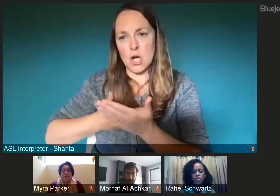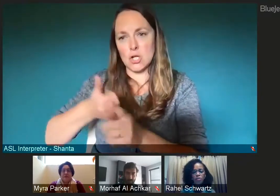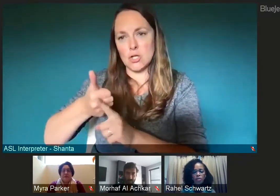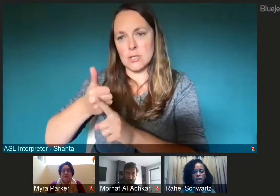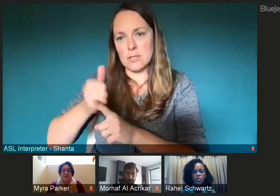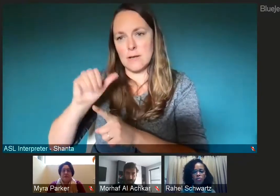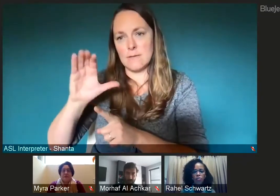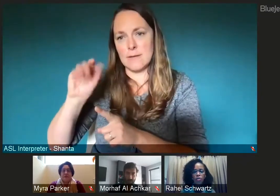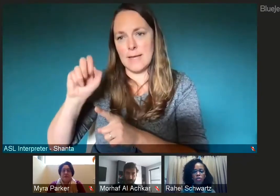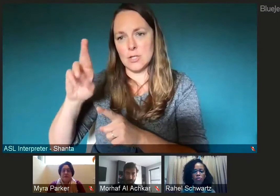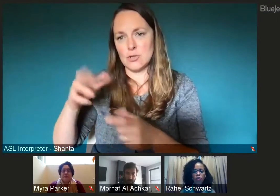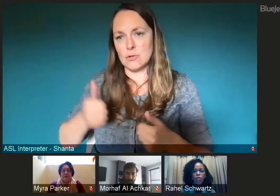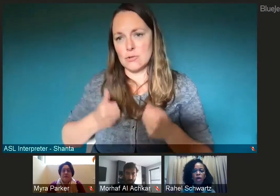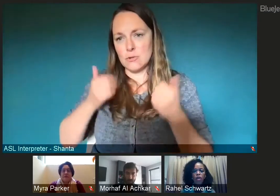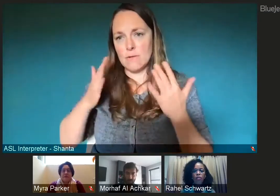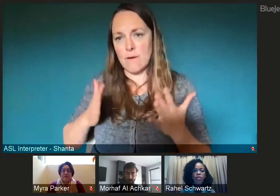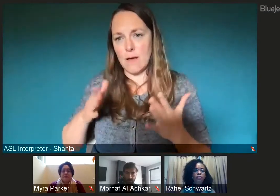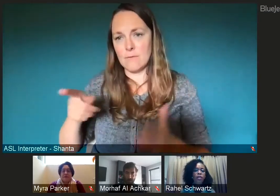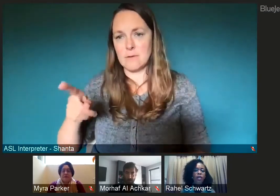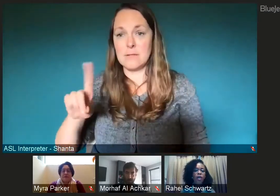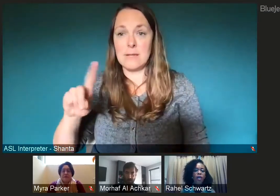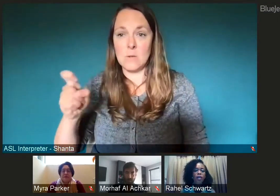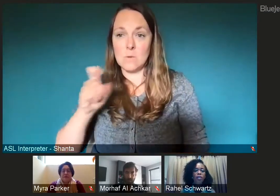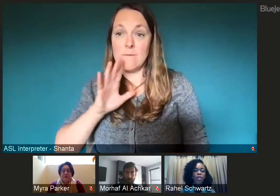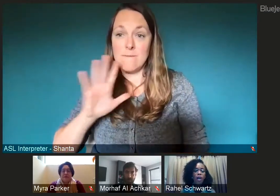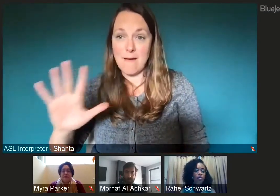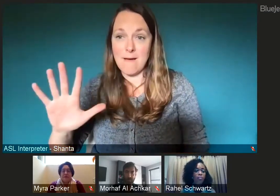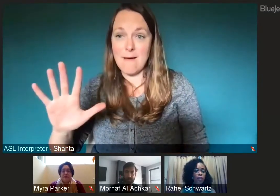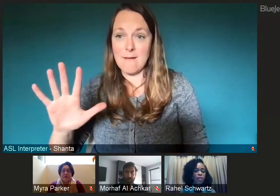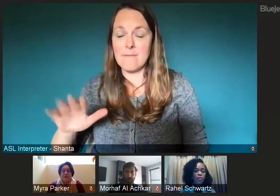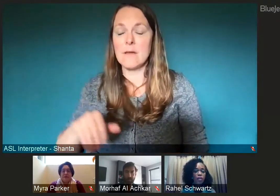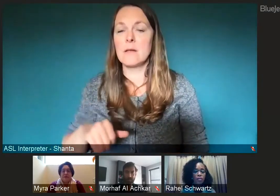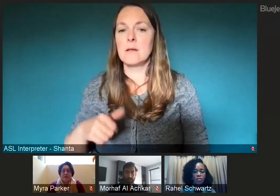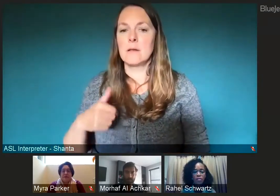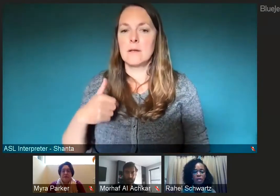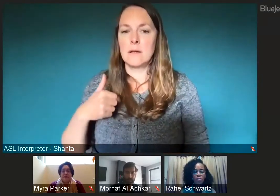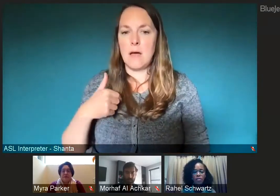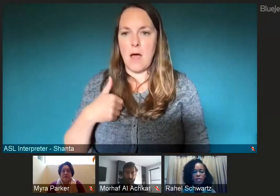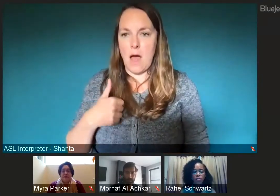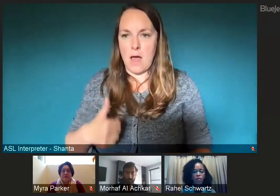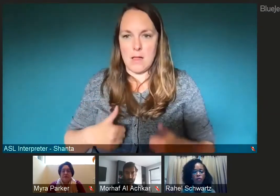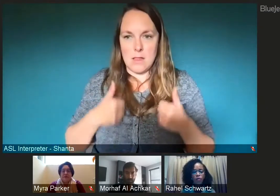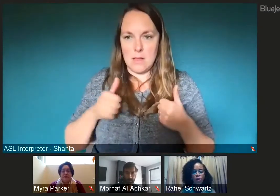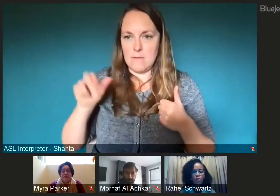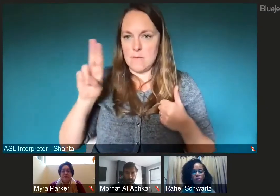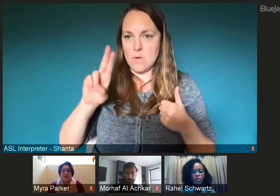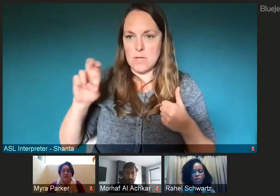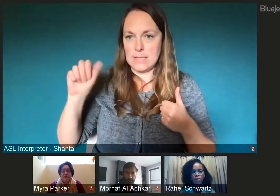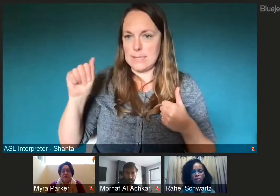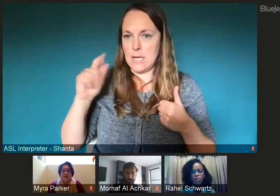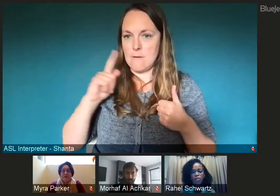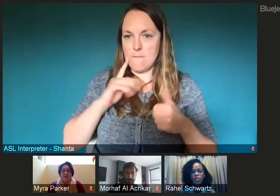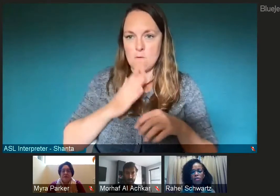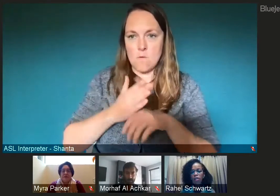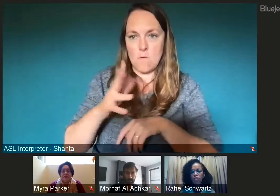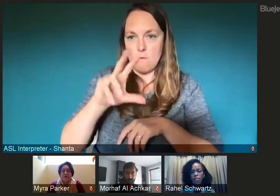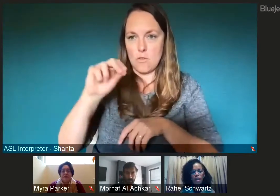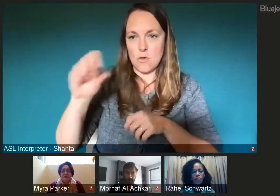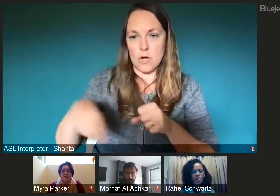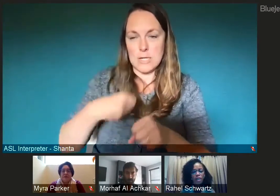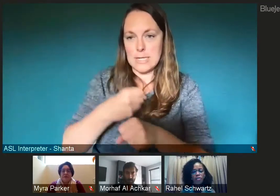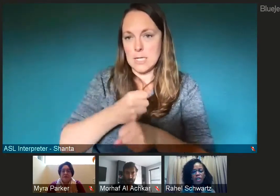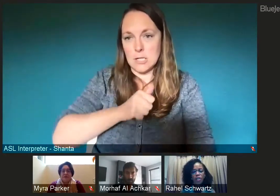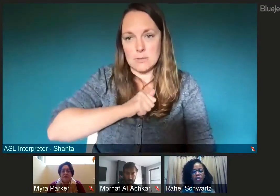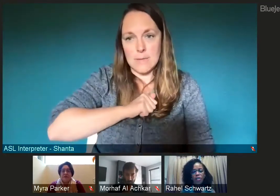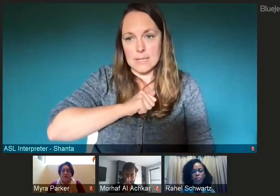was, diagnosed when she was 5. And I have been living in the United States for over 30 years. I